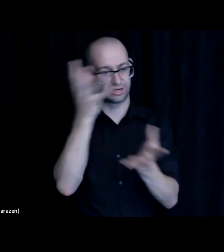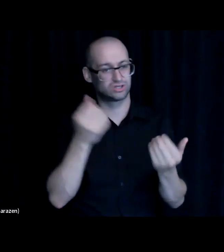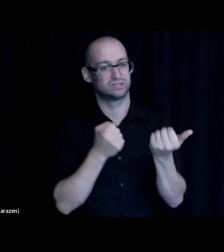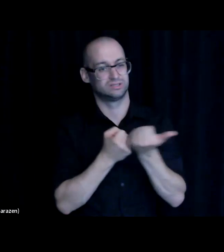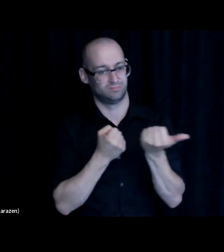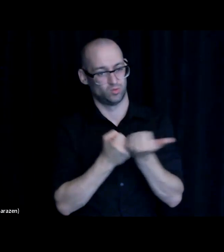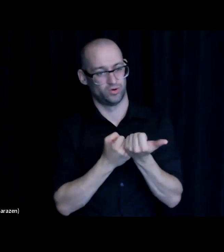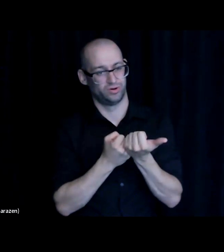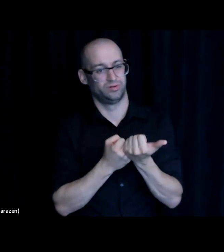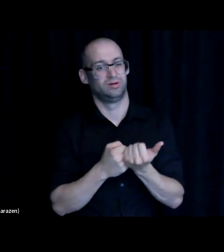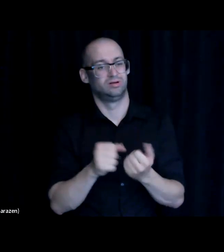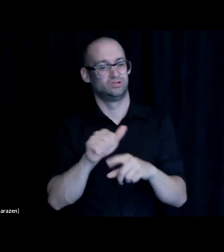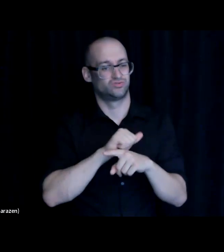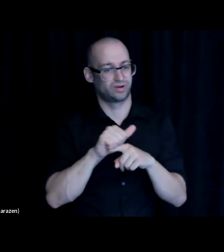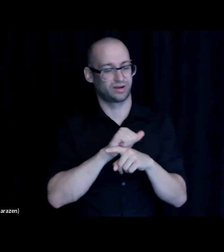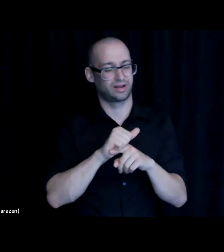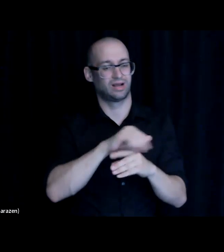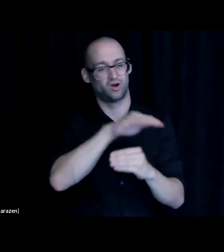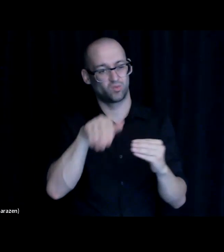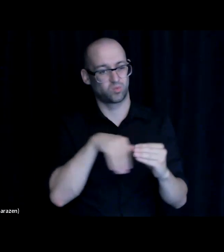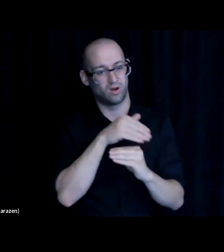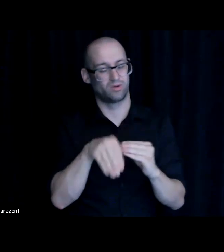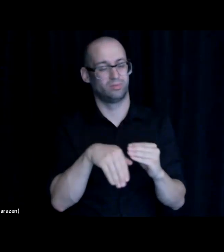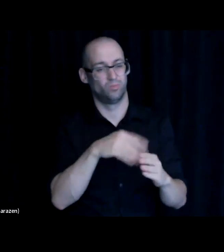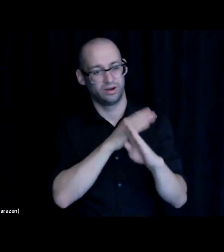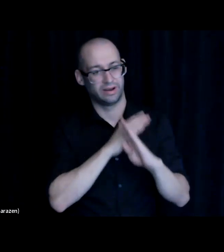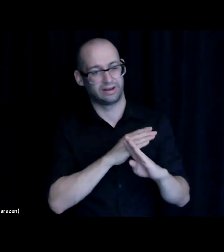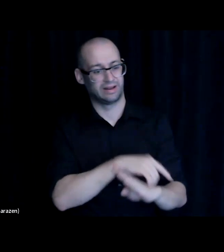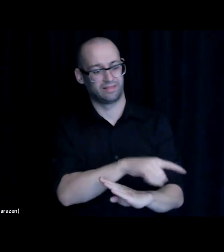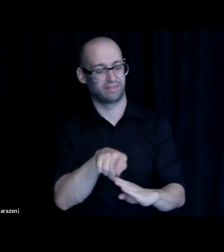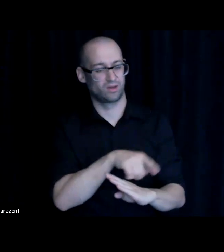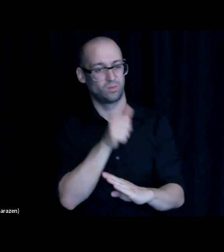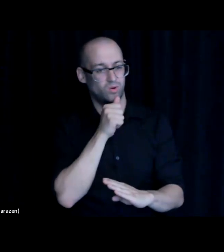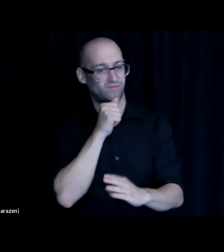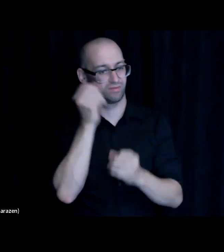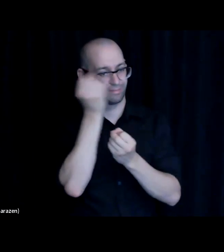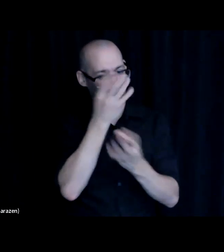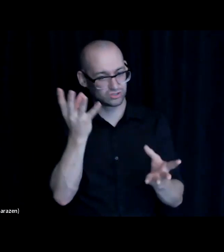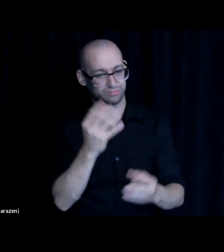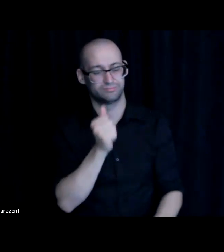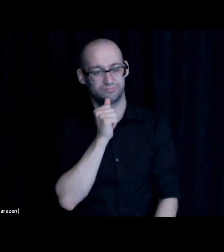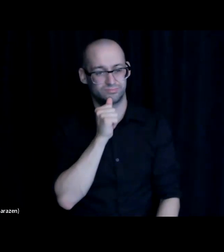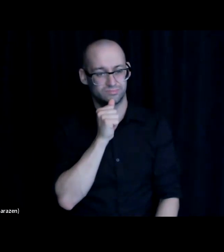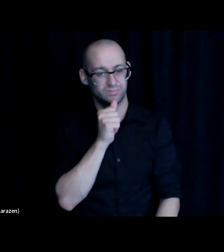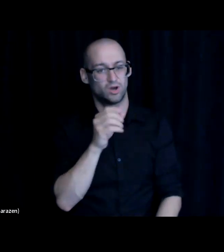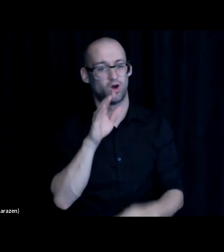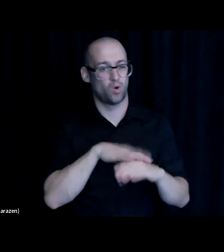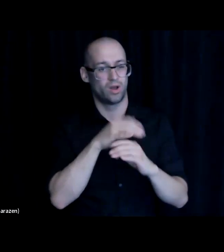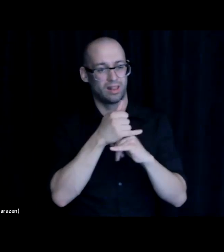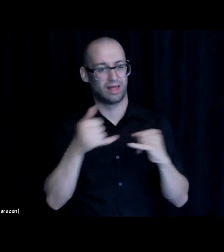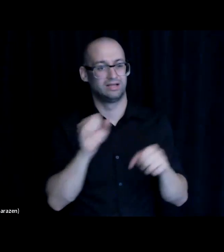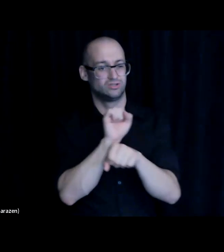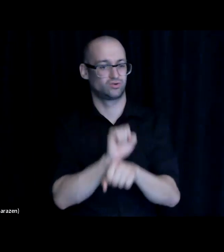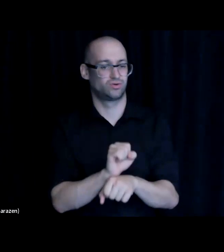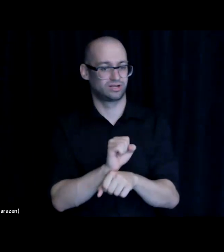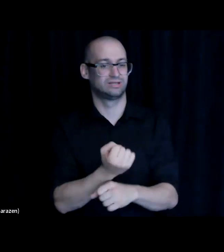training around protecting their private information, around confidentiality, and online security and